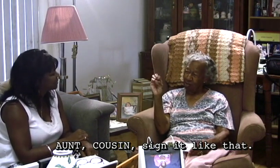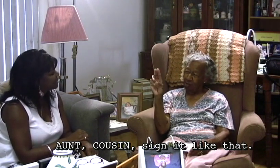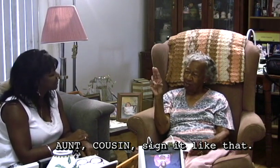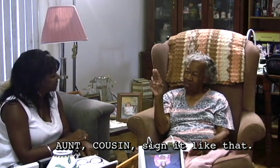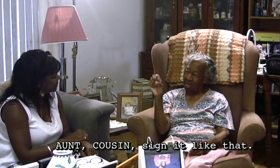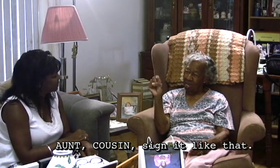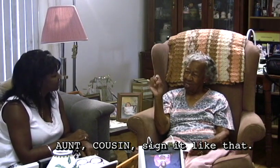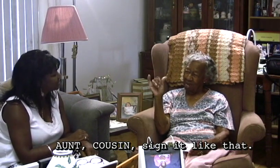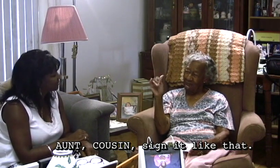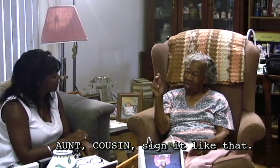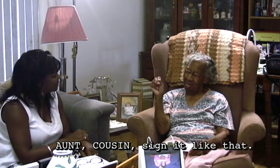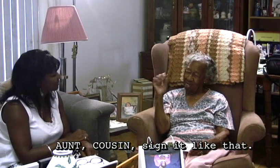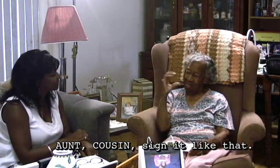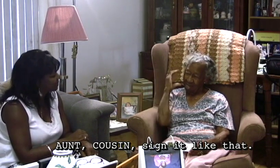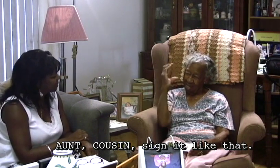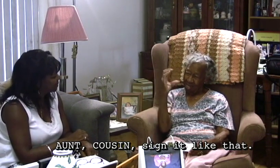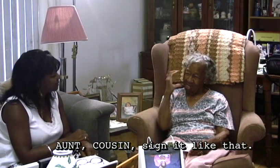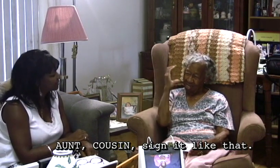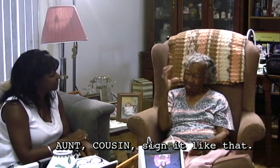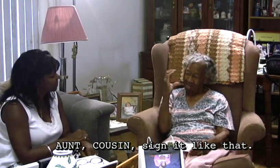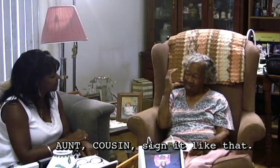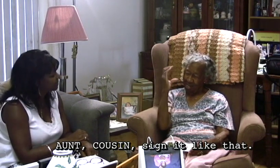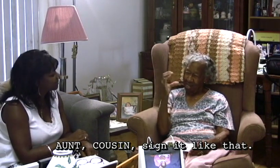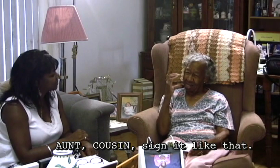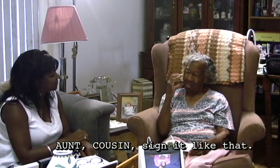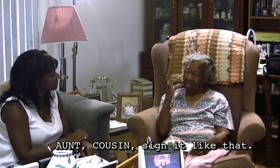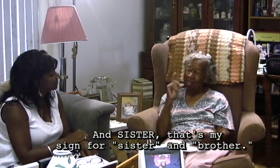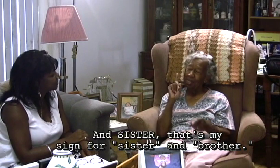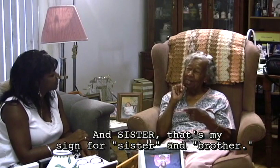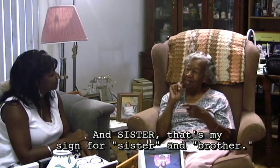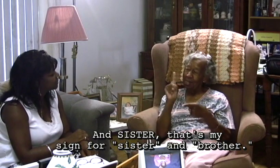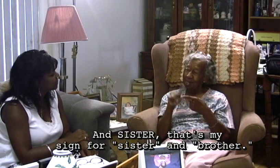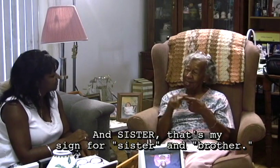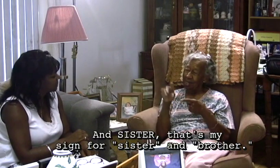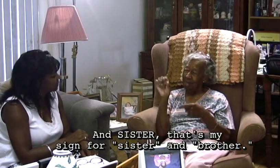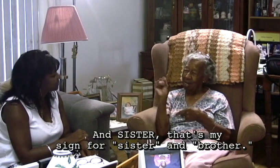Mm-hmm. You sign it like that. And then sister.